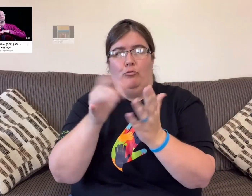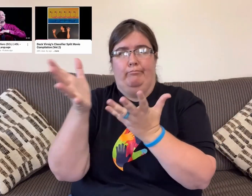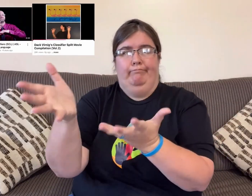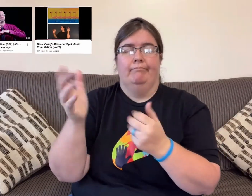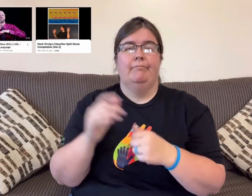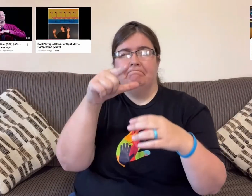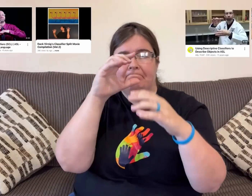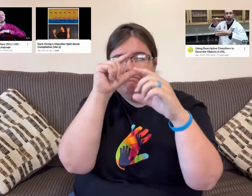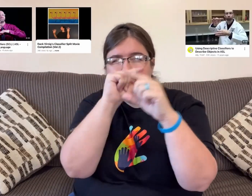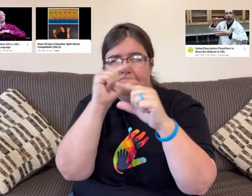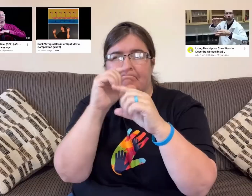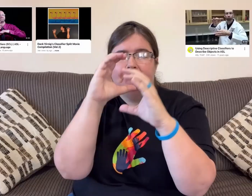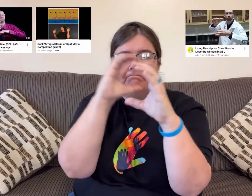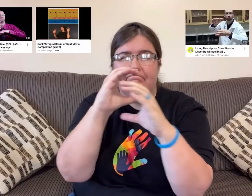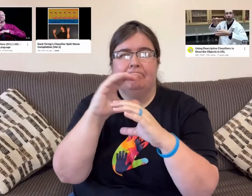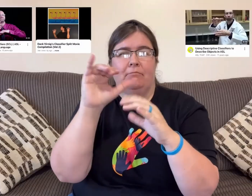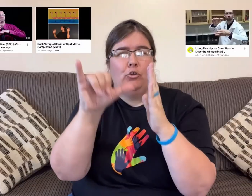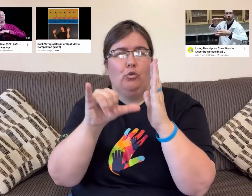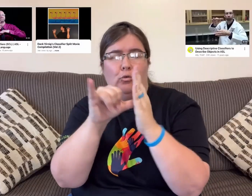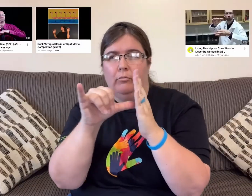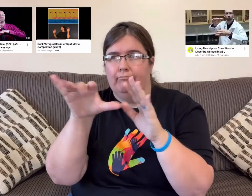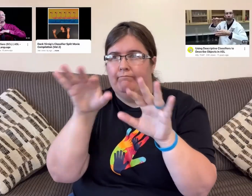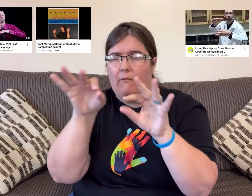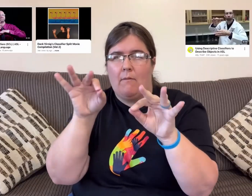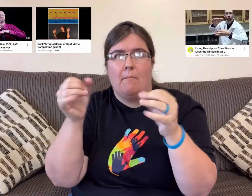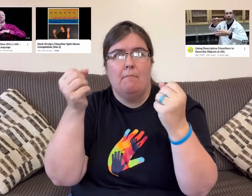topic. So you can Google classifiers to learn more.